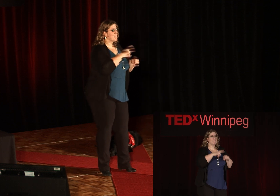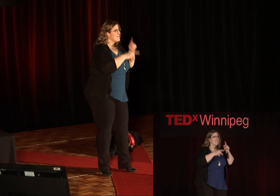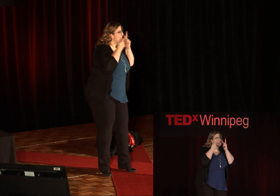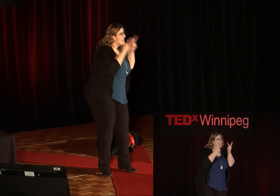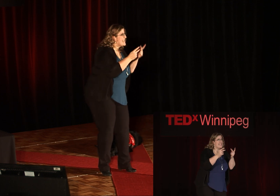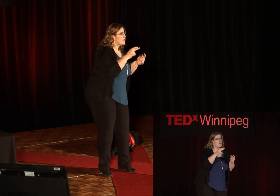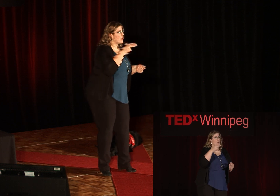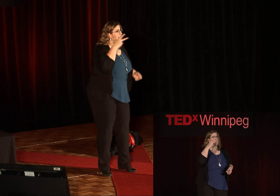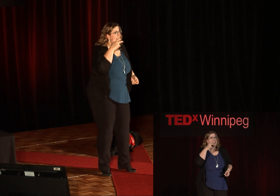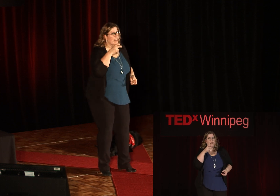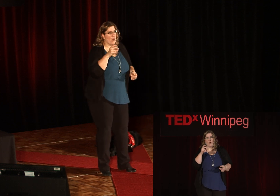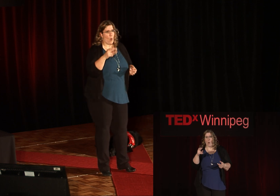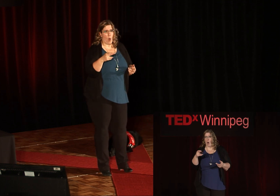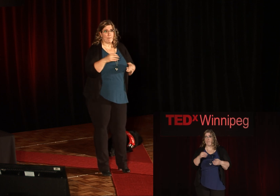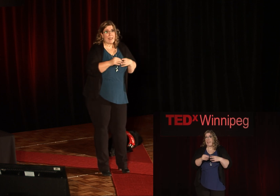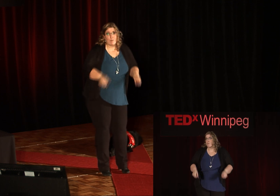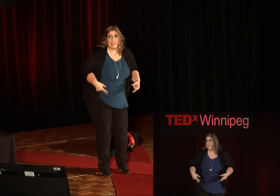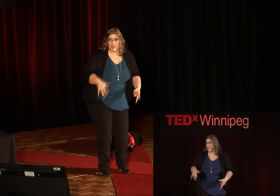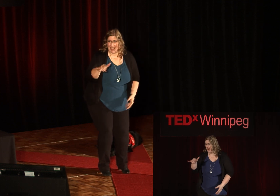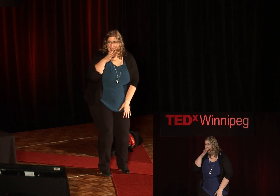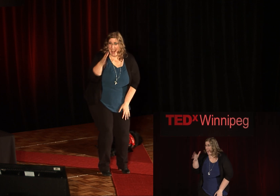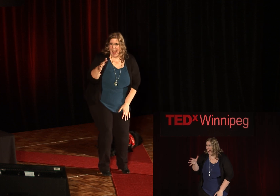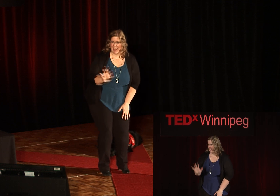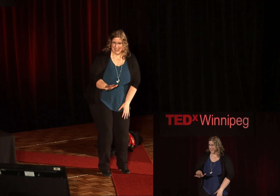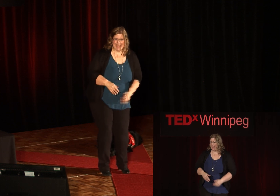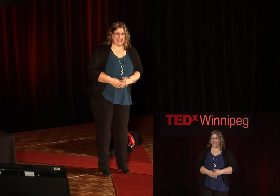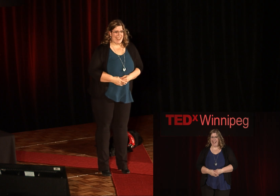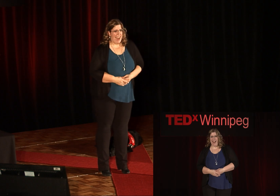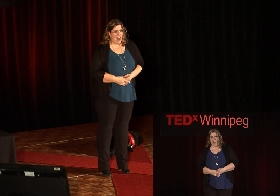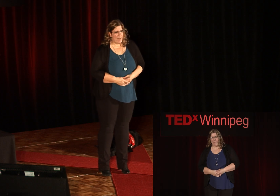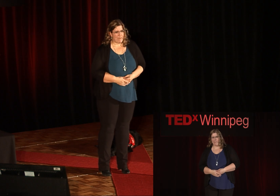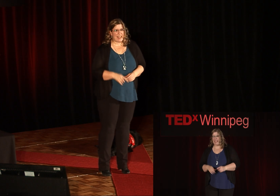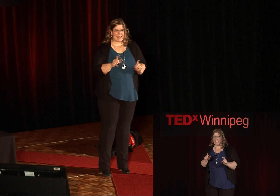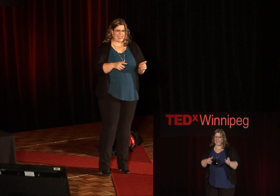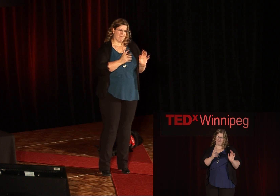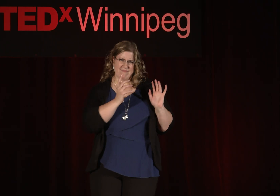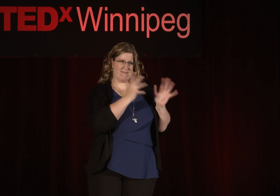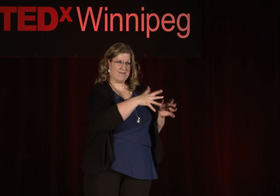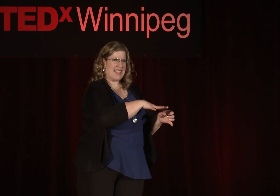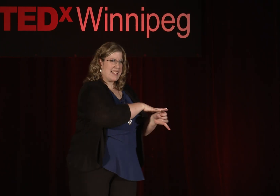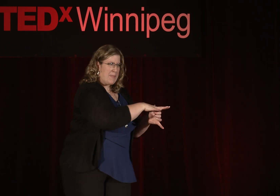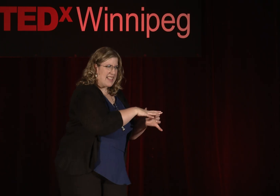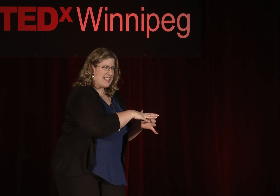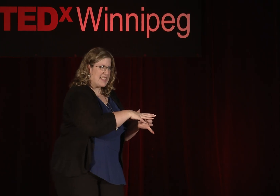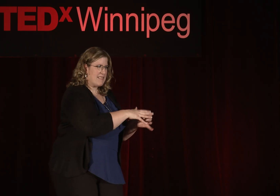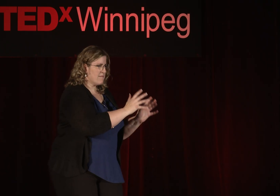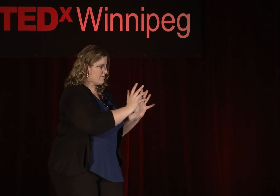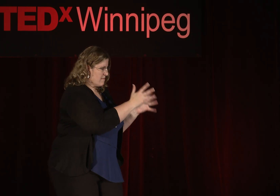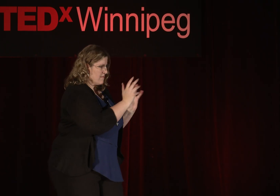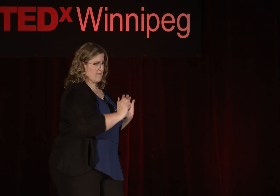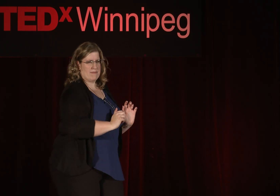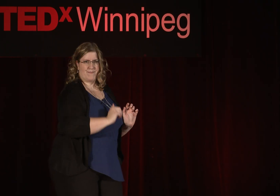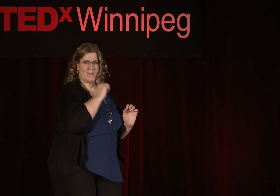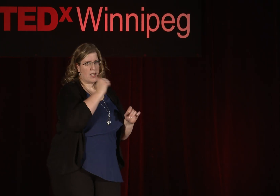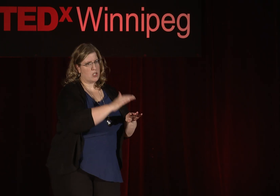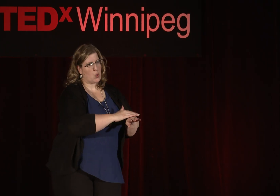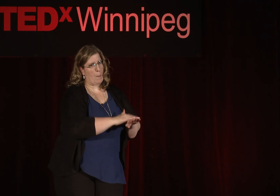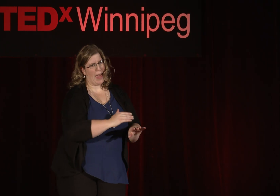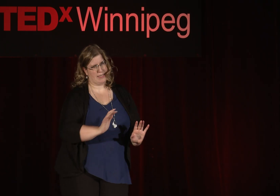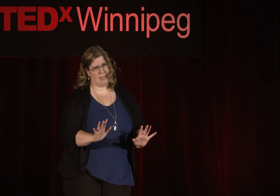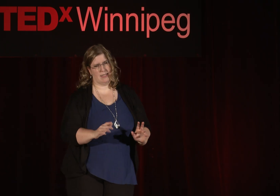help, if they can't see or can't hear or are in wheelchairs like Nana. We need to give them space and not pet